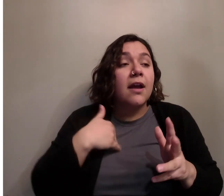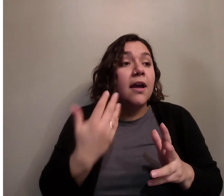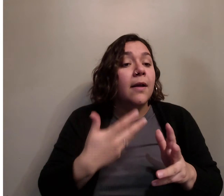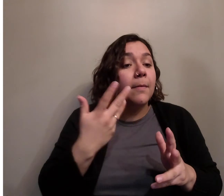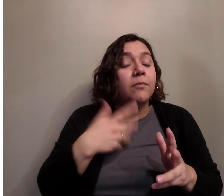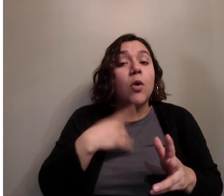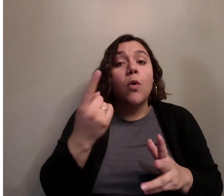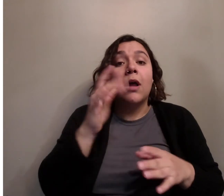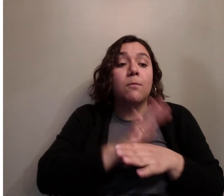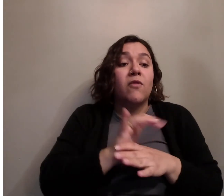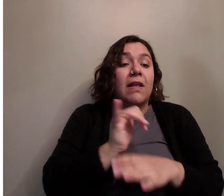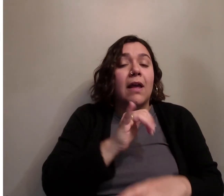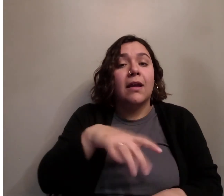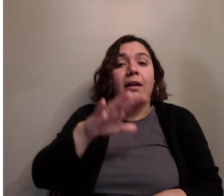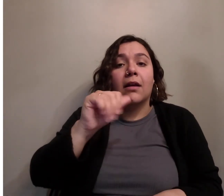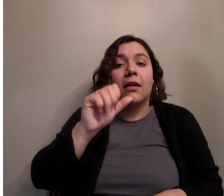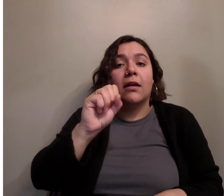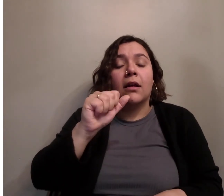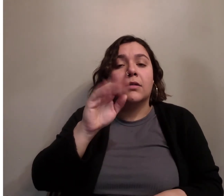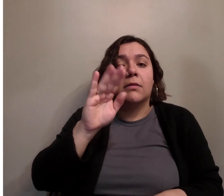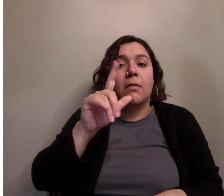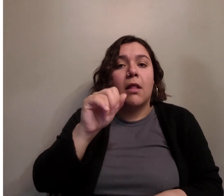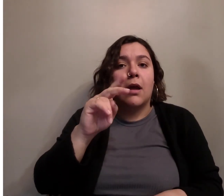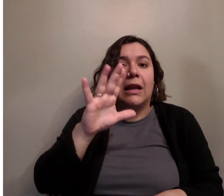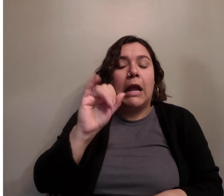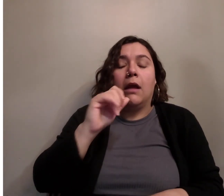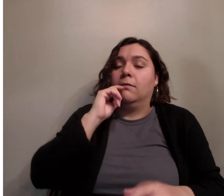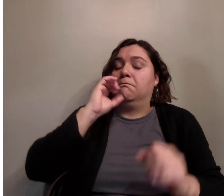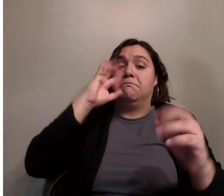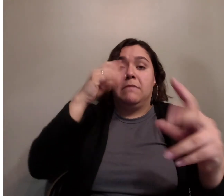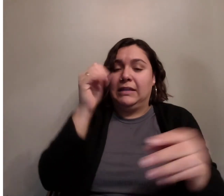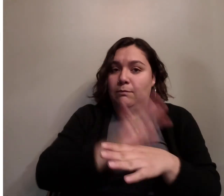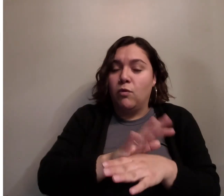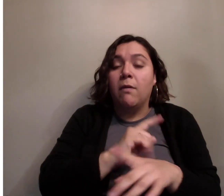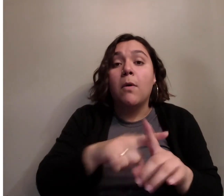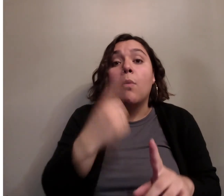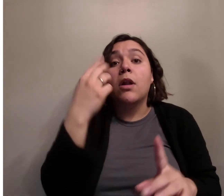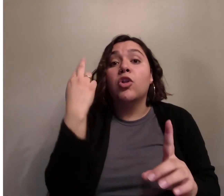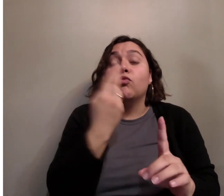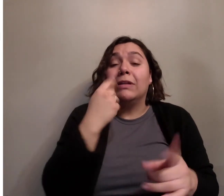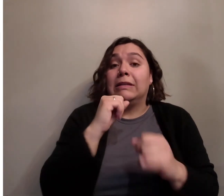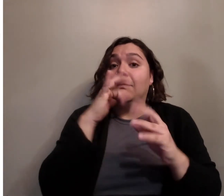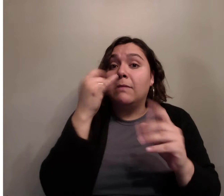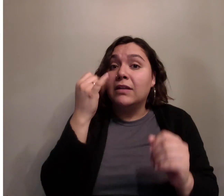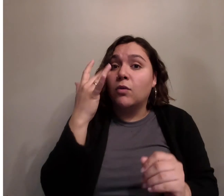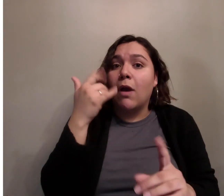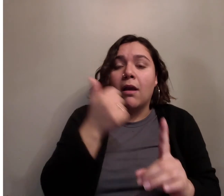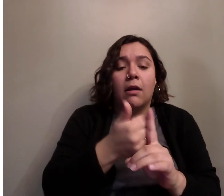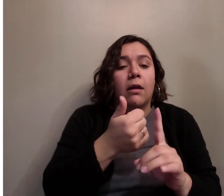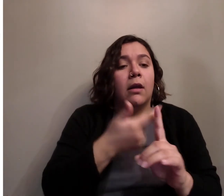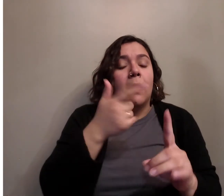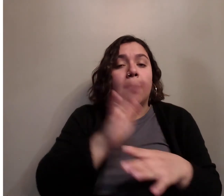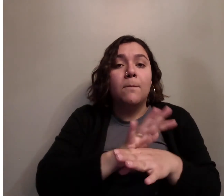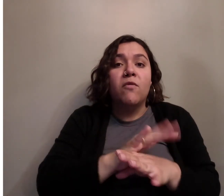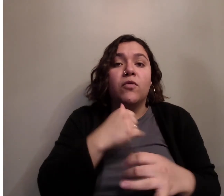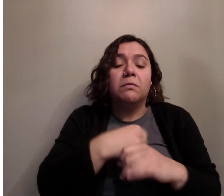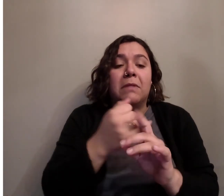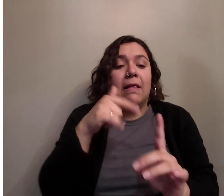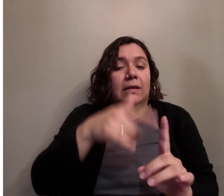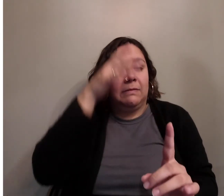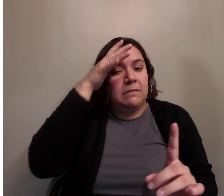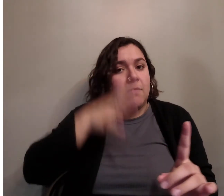where by the time he got to doing a movie like Casablanca, which is a masterpiece and it's great, but one of the reasons it's a masterpiece is